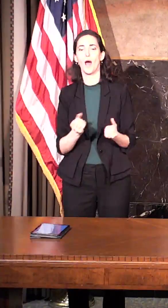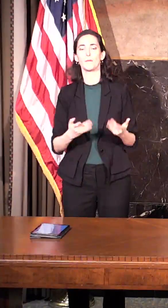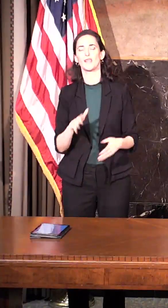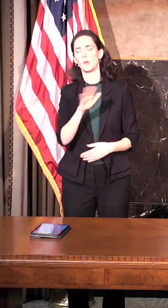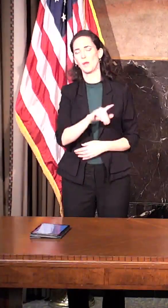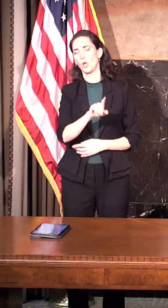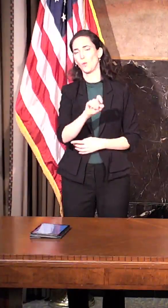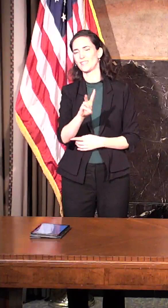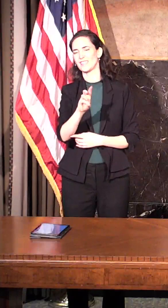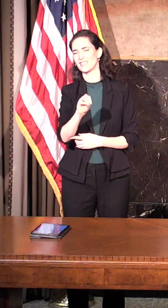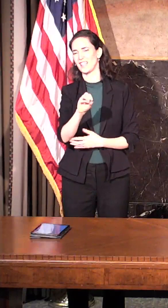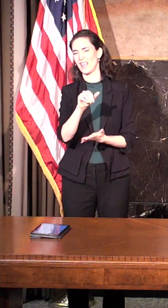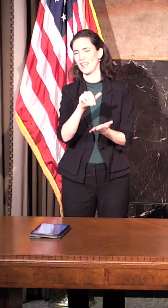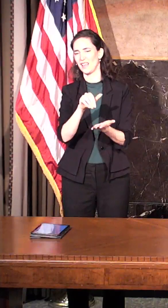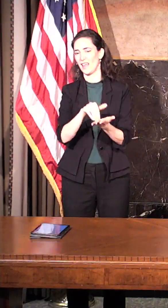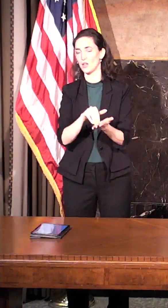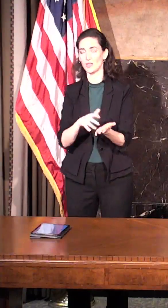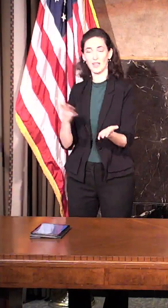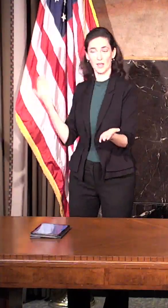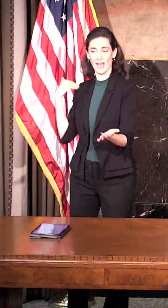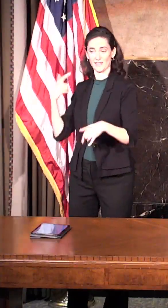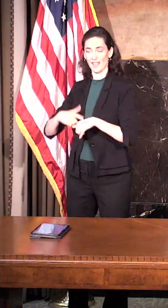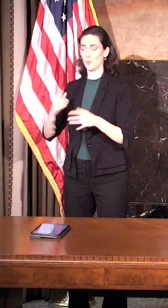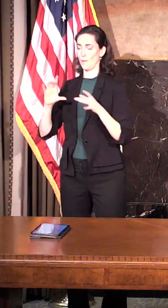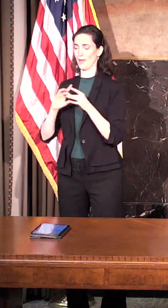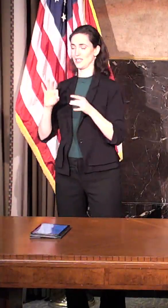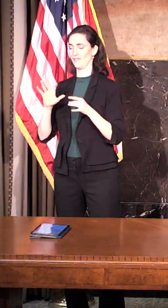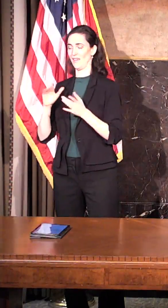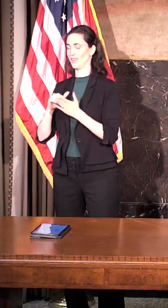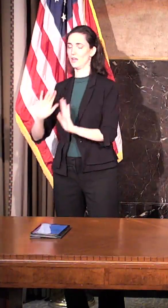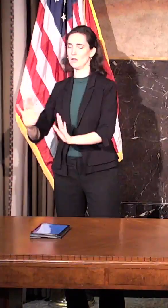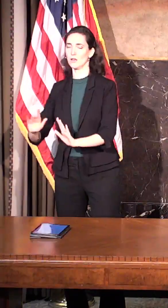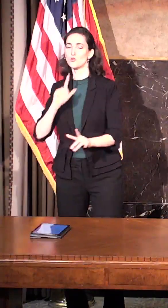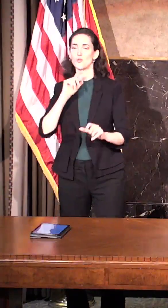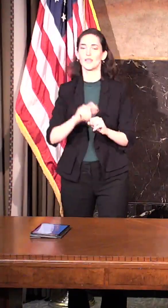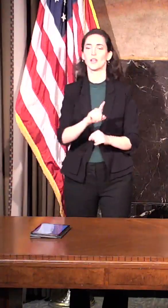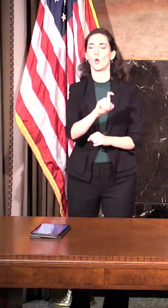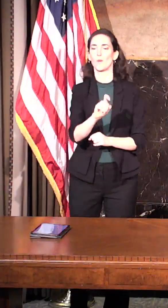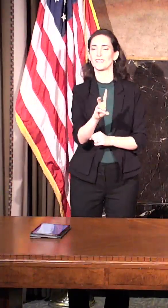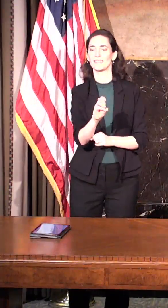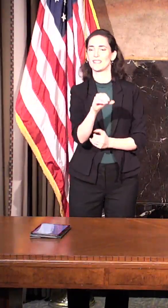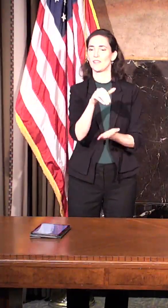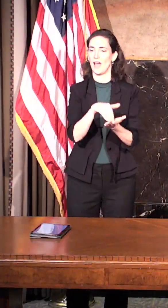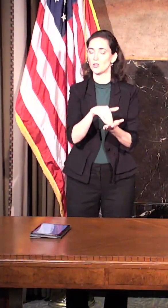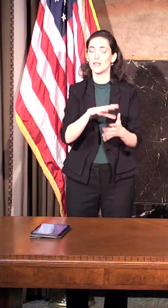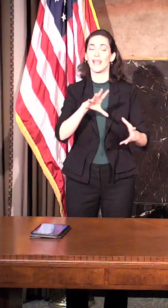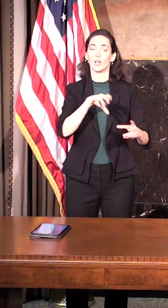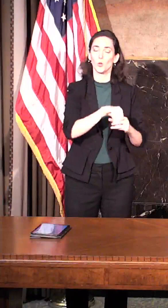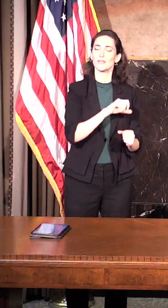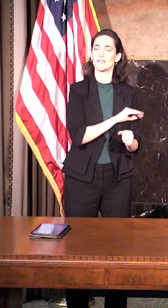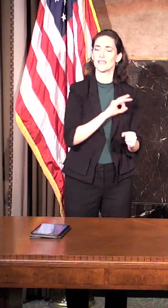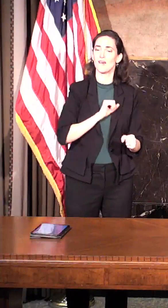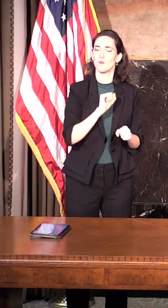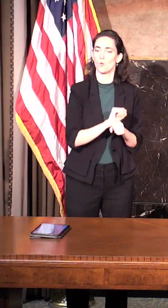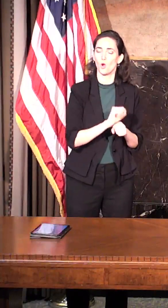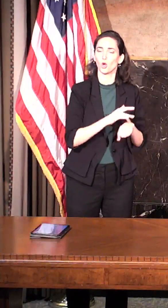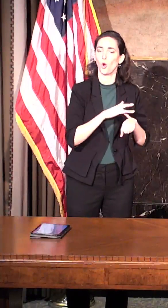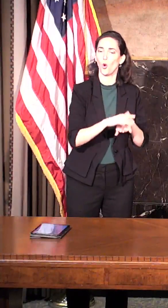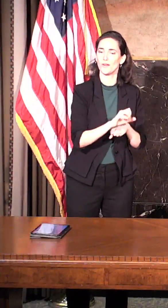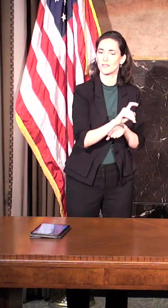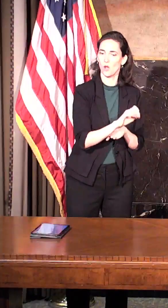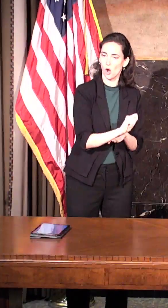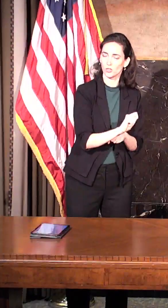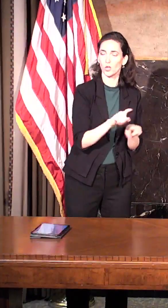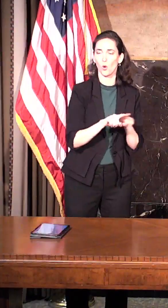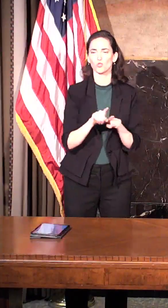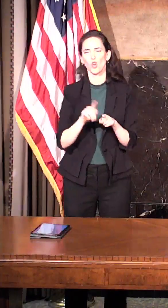we had said 95,000. It's actually 160,000. That includes some early start staff and some private schools as well.